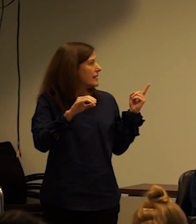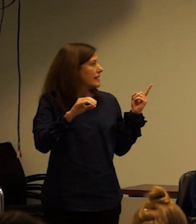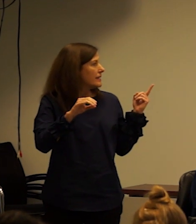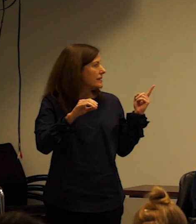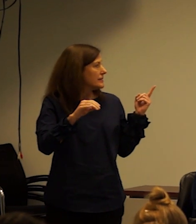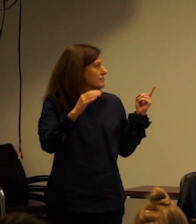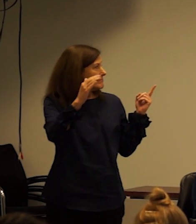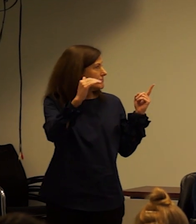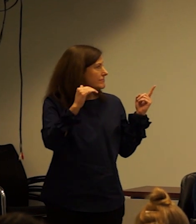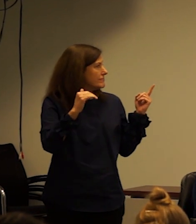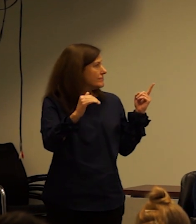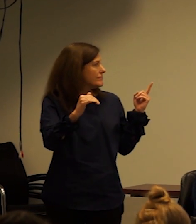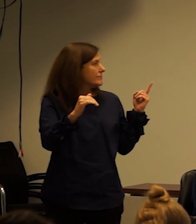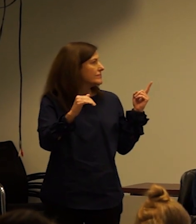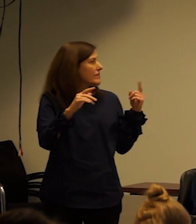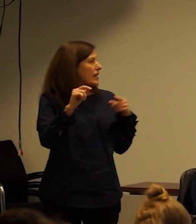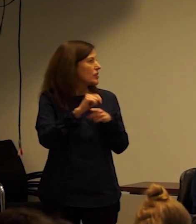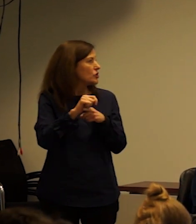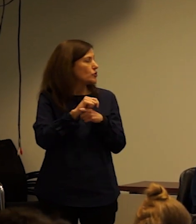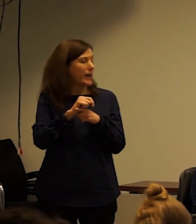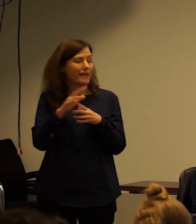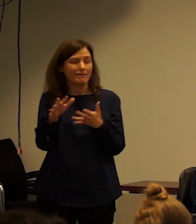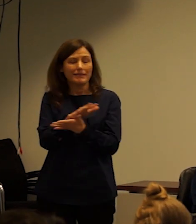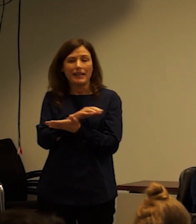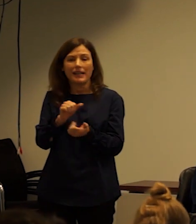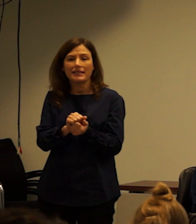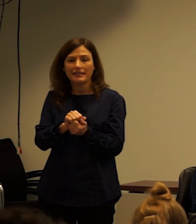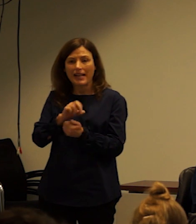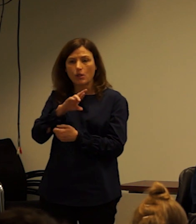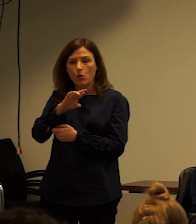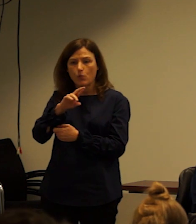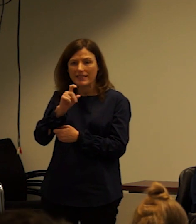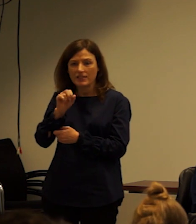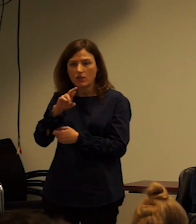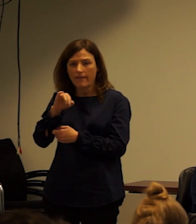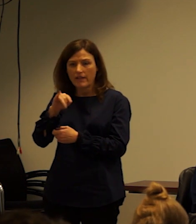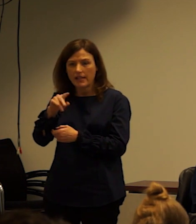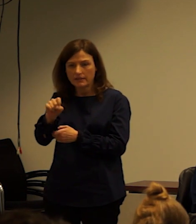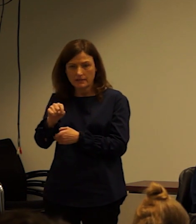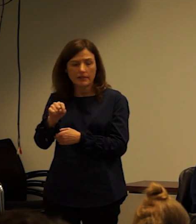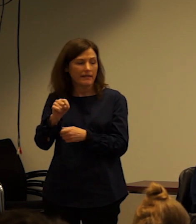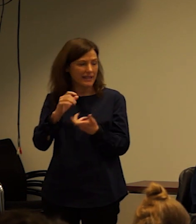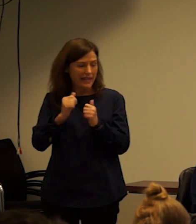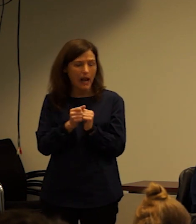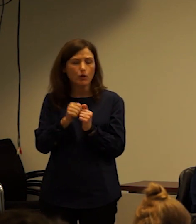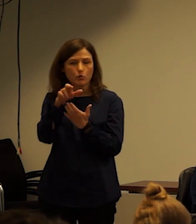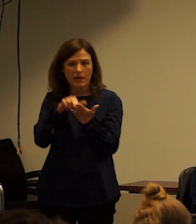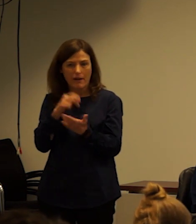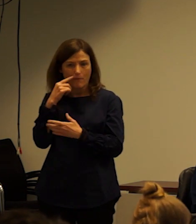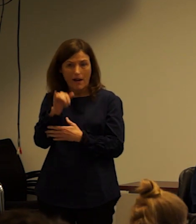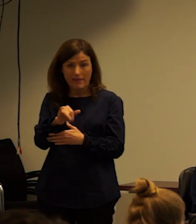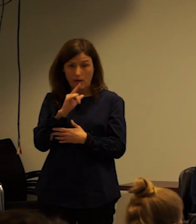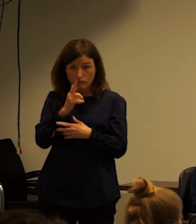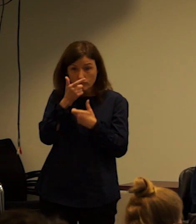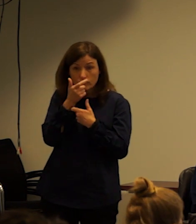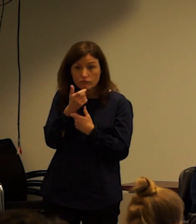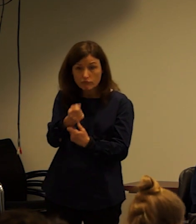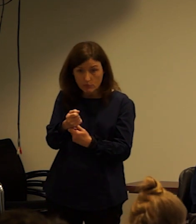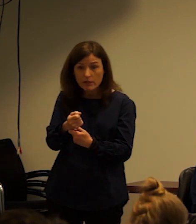training/disaster reservists. That's how you would go in and sign up to be a disaster reservist. And it is very